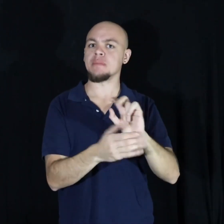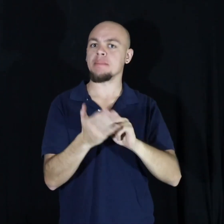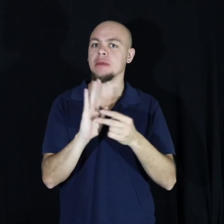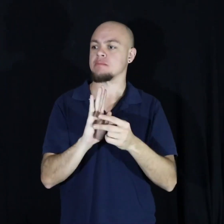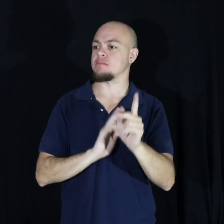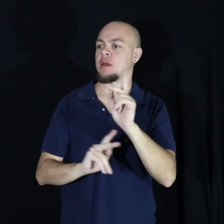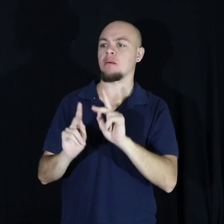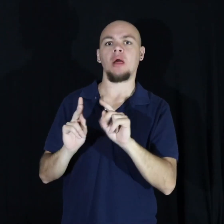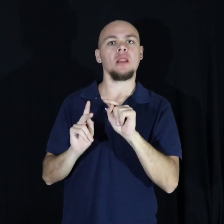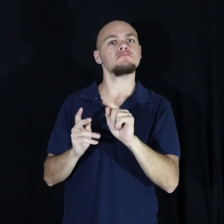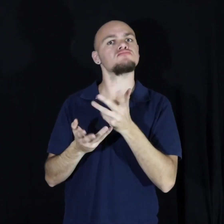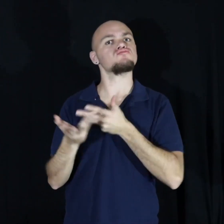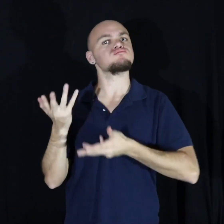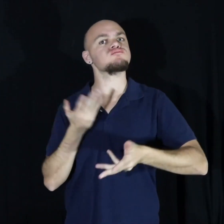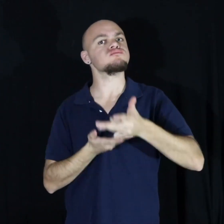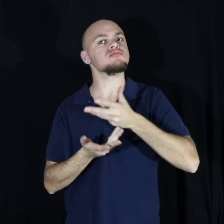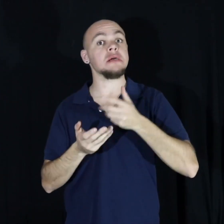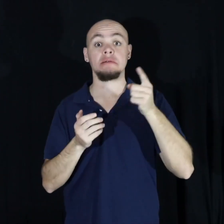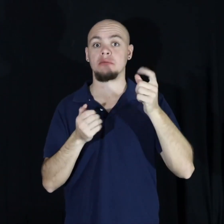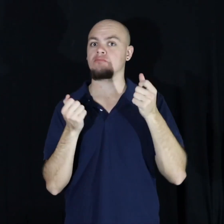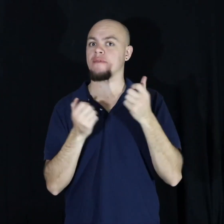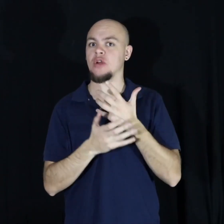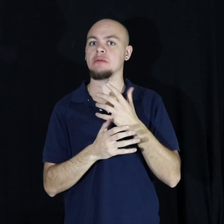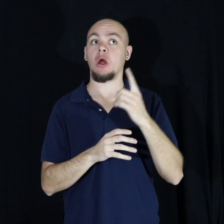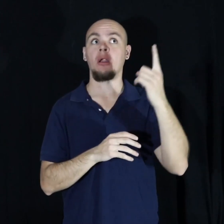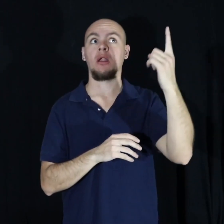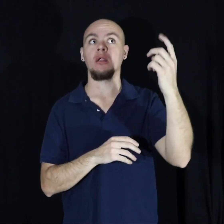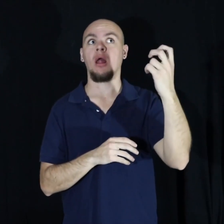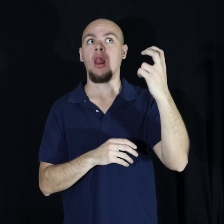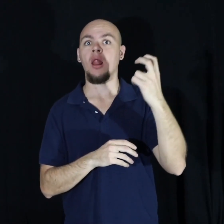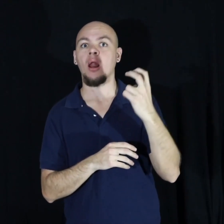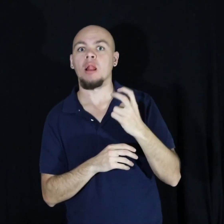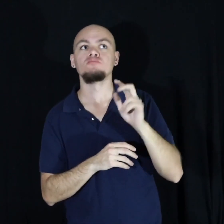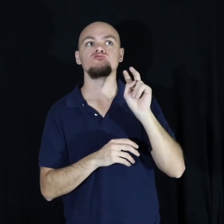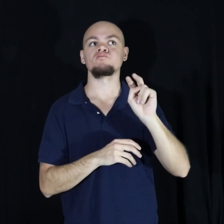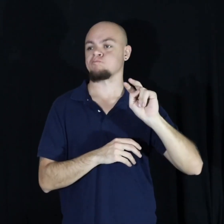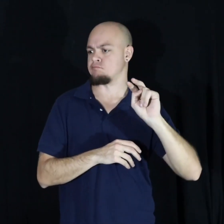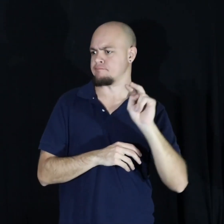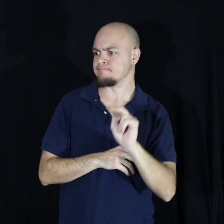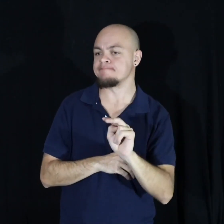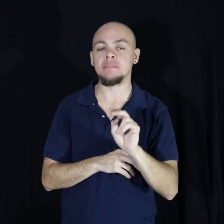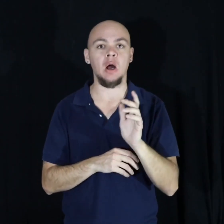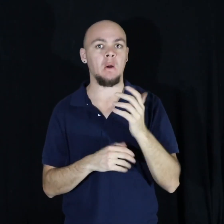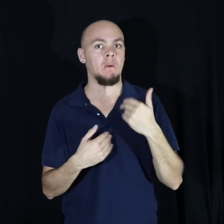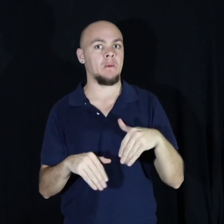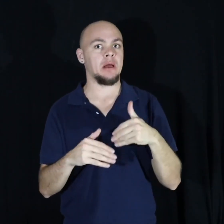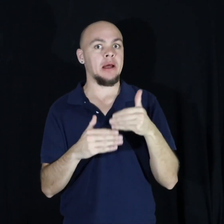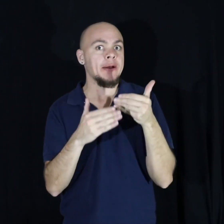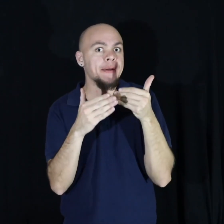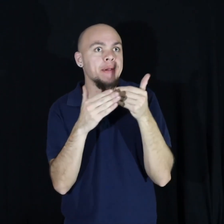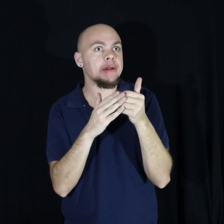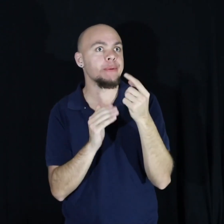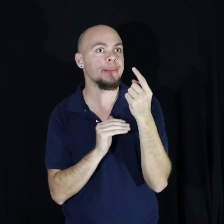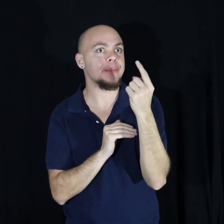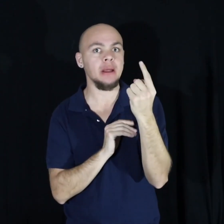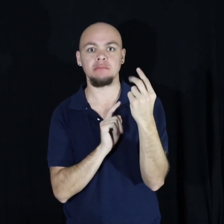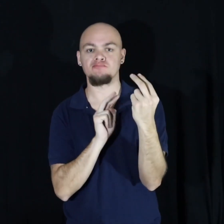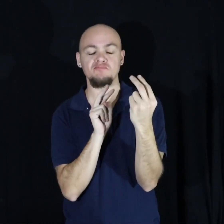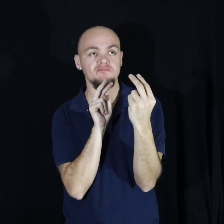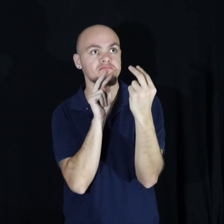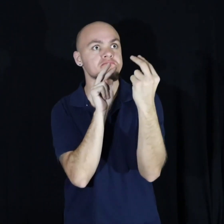and not afraid. Because of this, they came close to us to investigate, and I got an incredible close look at one monkey in